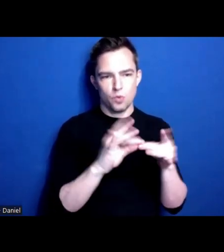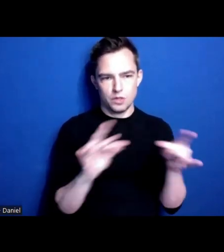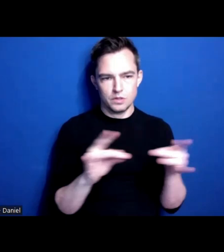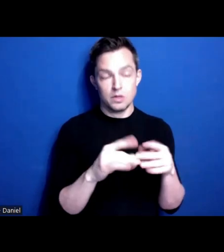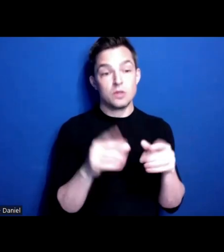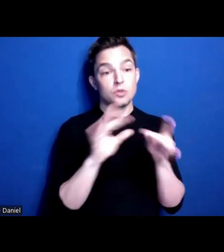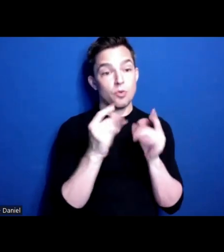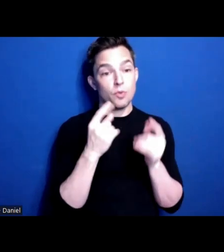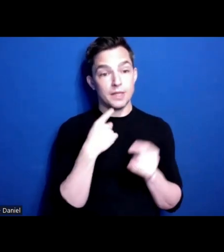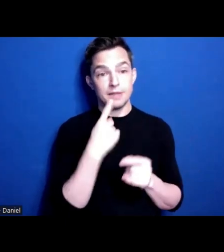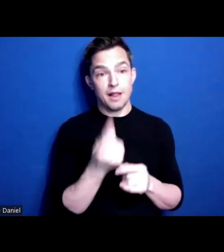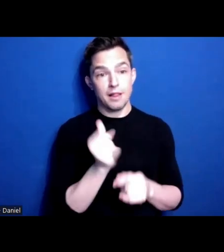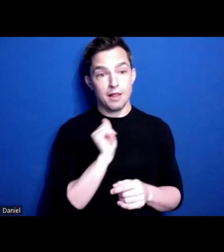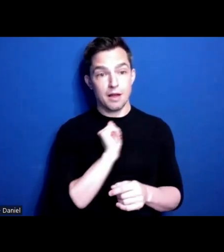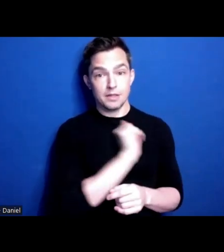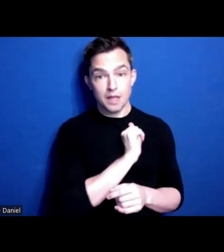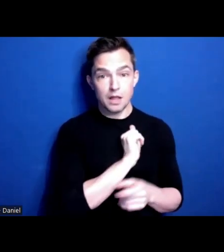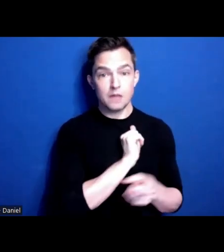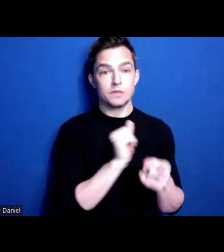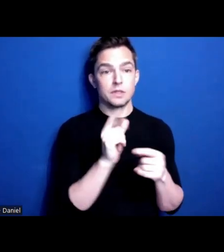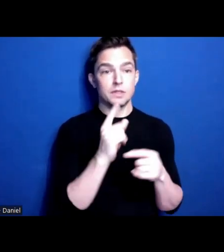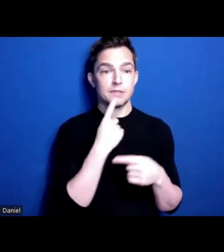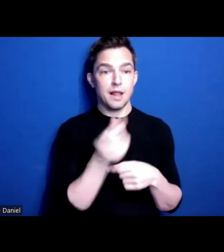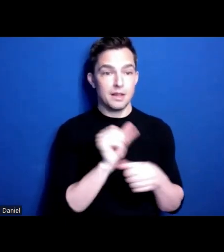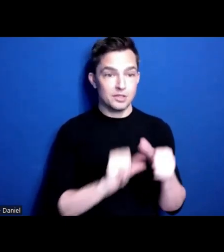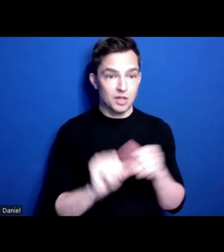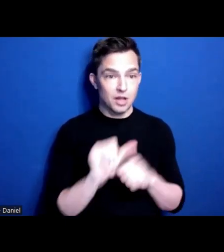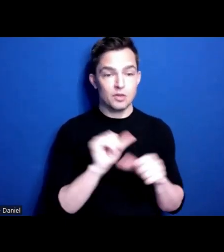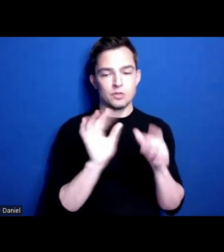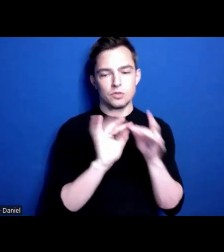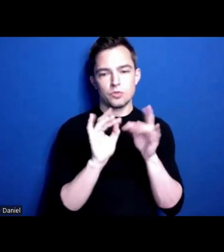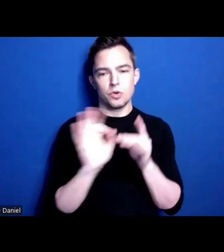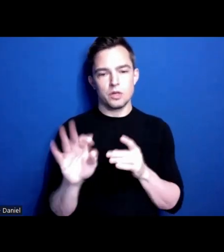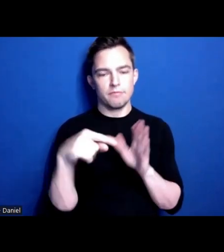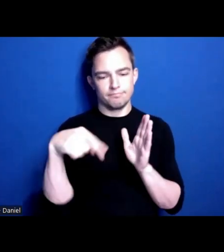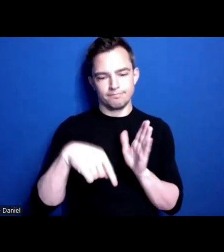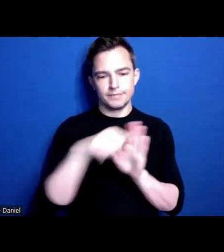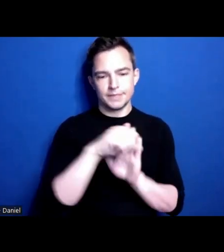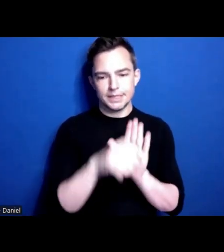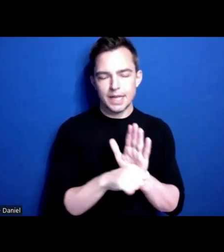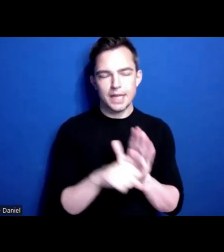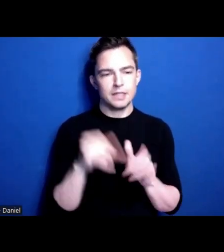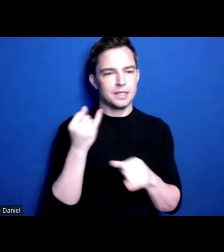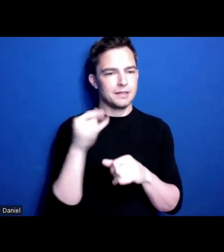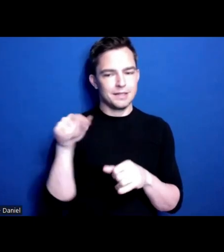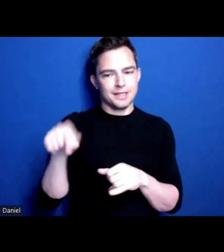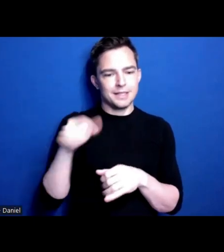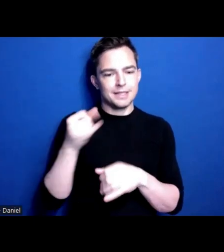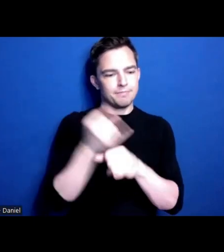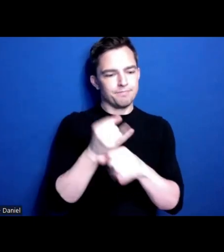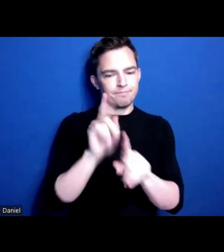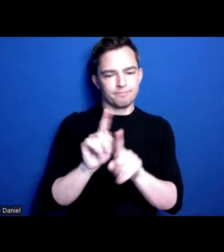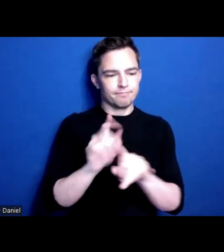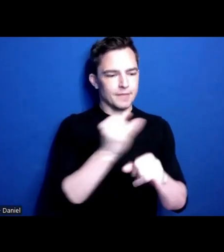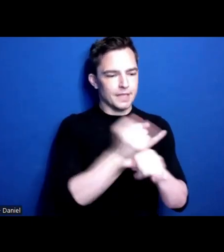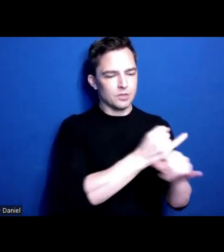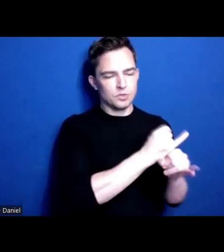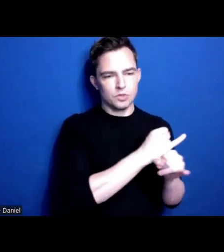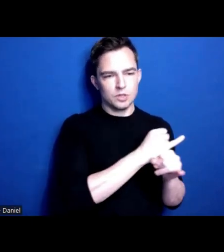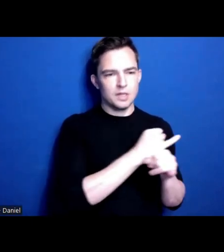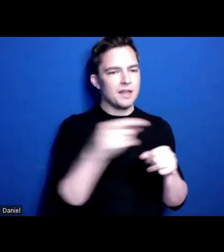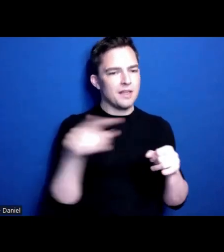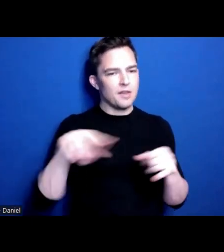tell ourselves and one another, the stories of the state and its institutions, are all central to